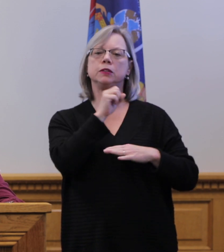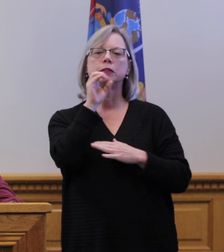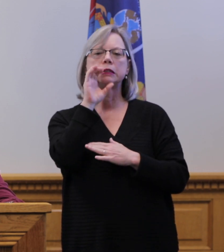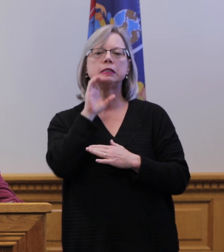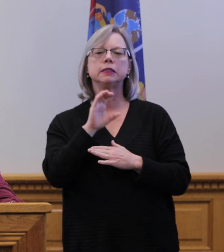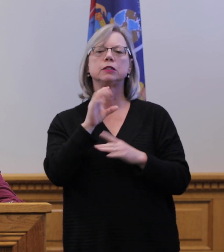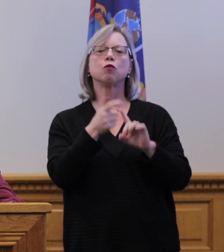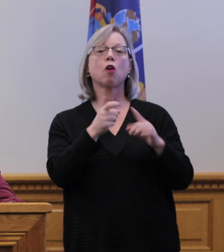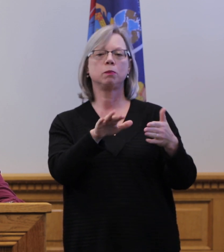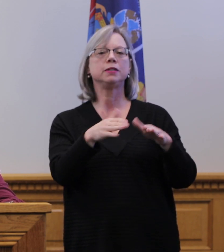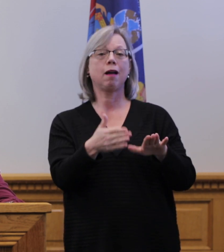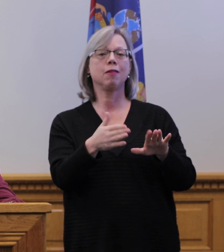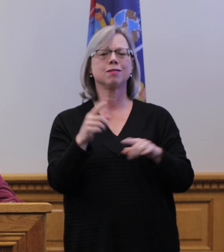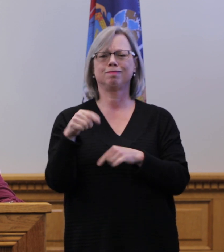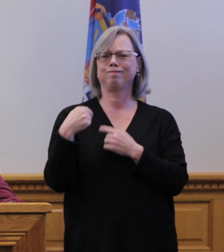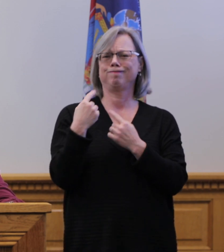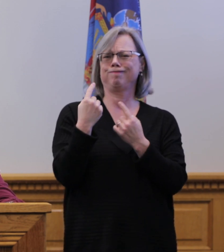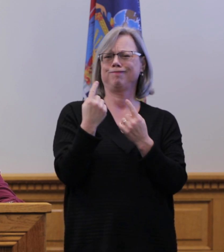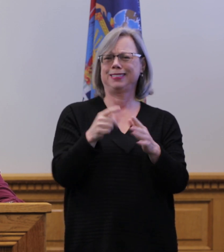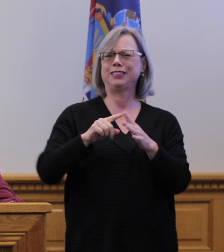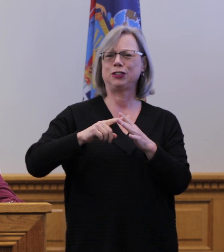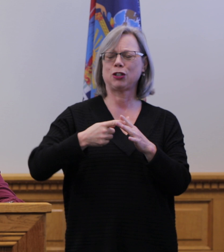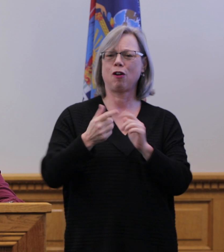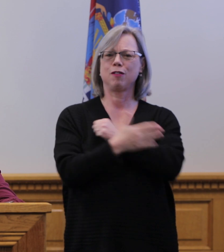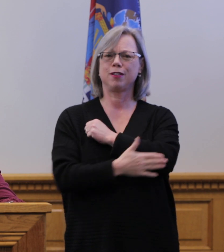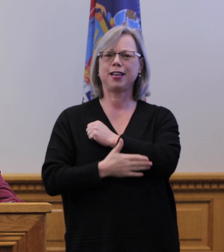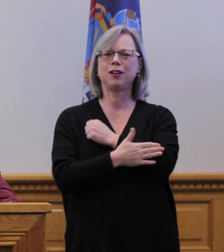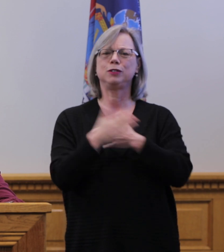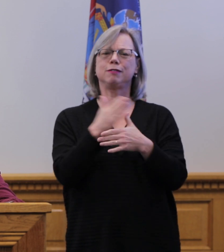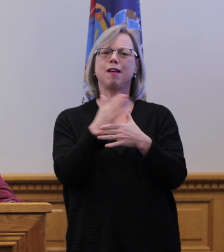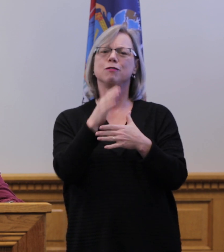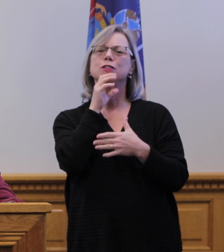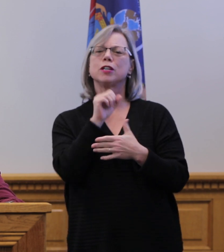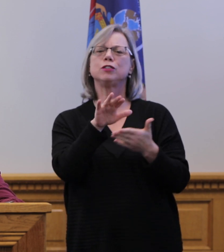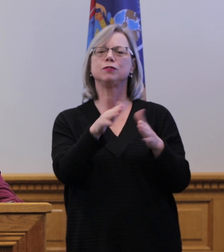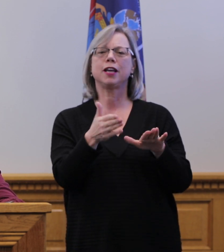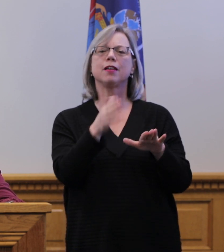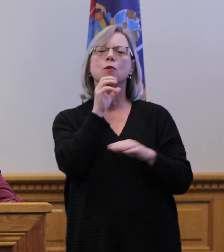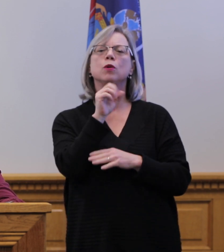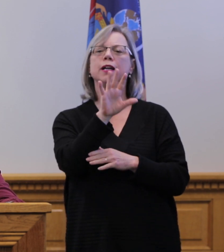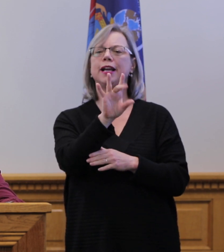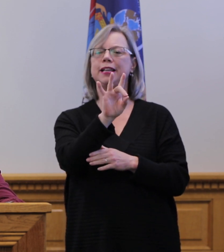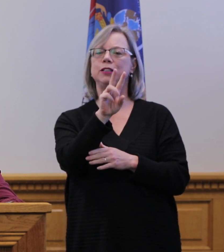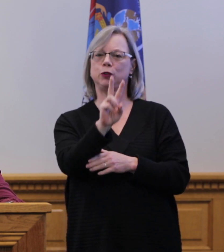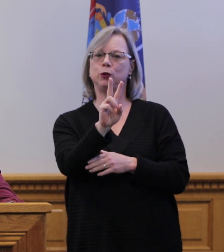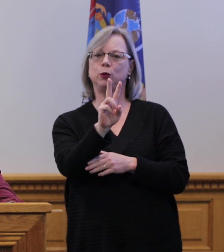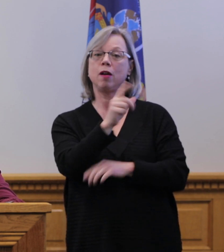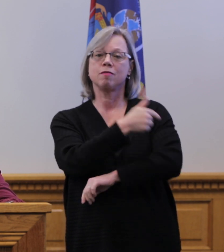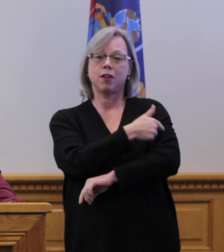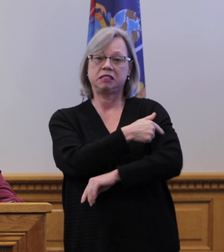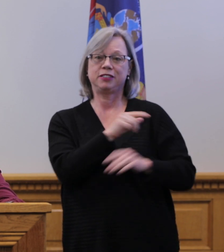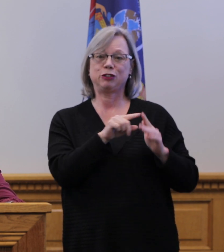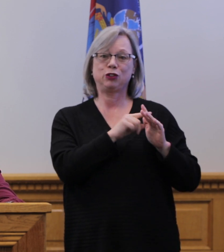from death. From the start of the pandemic, the county's average age of death from the virus was 82. When